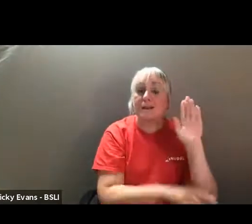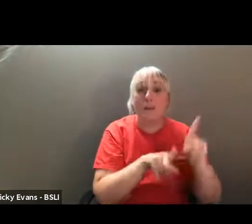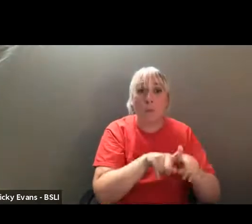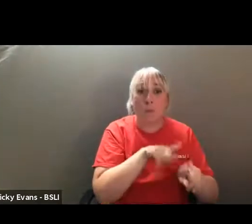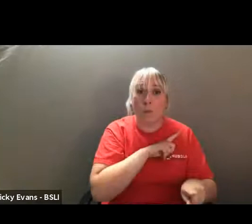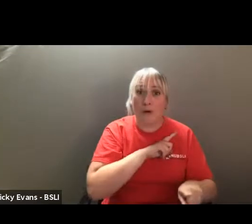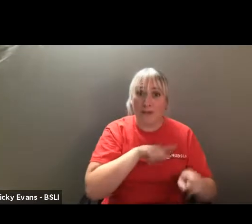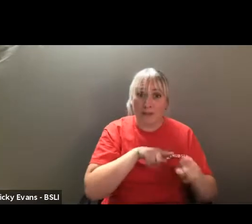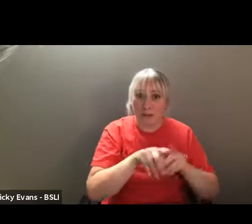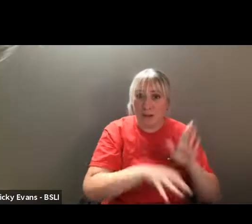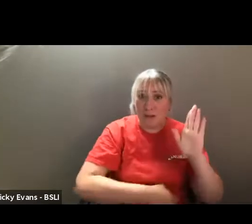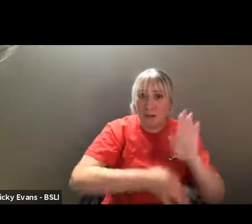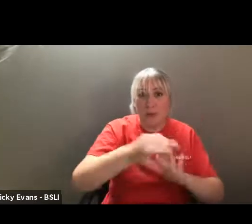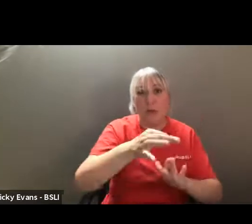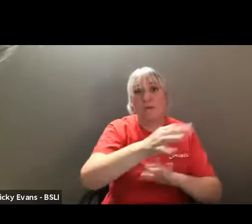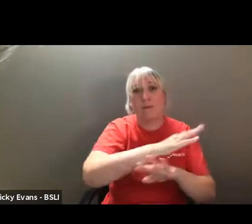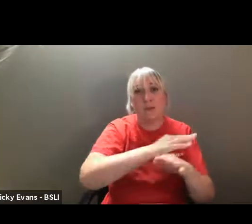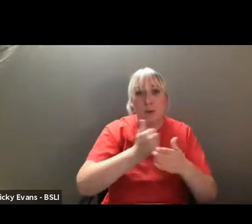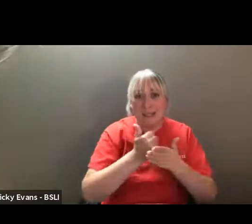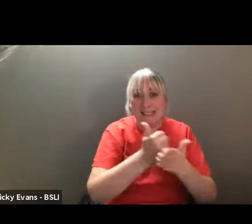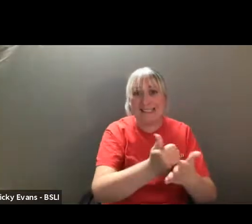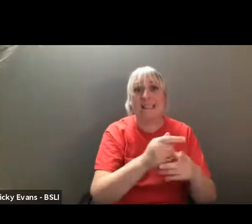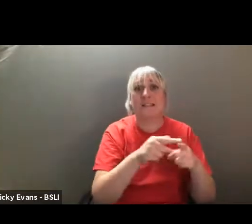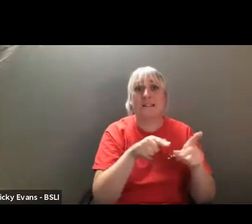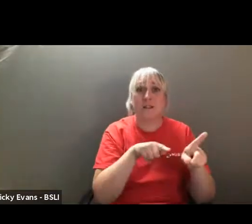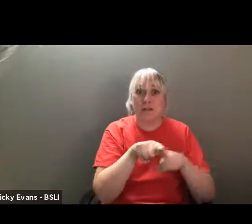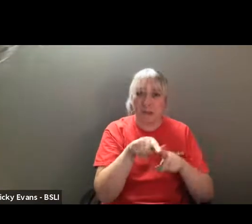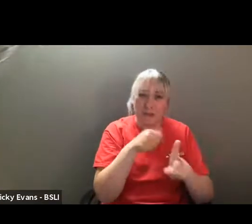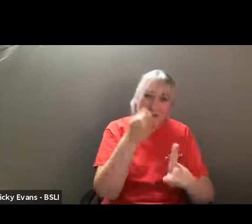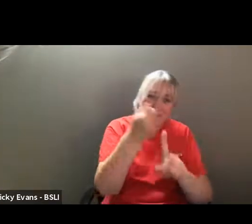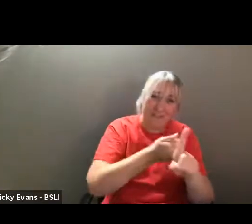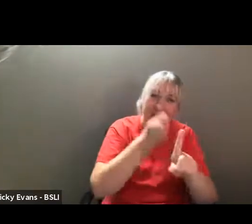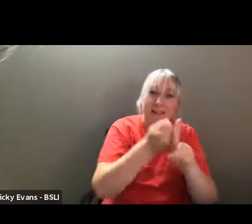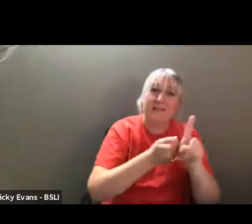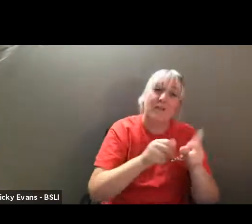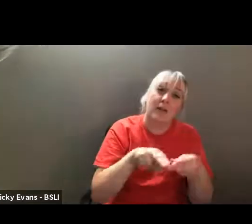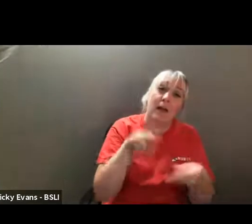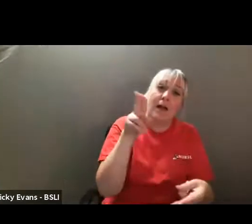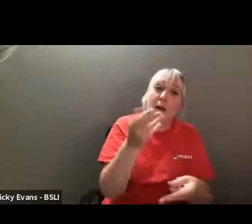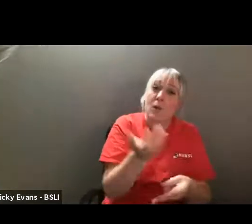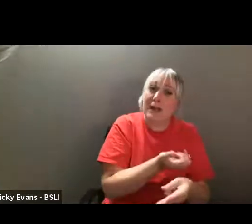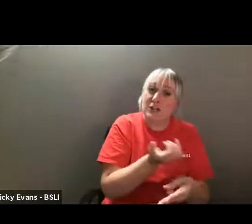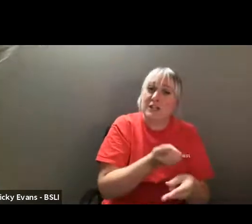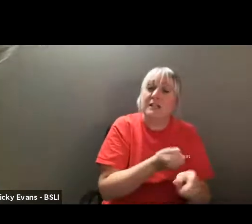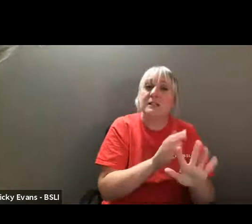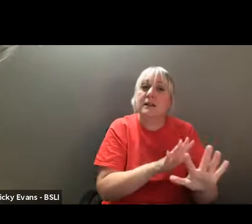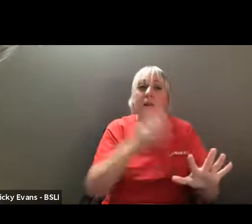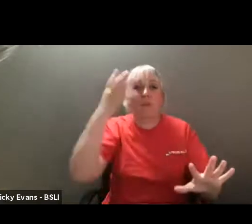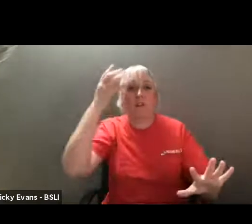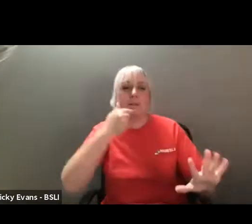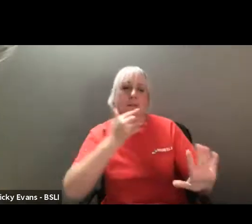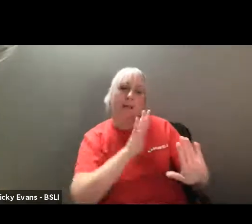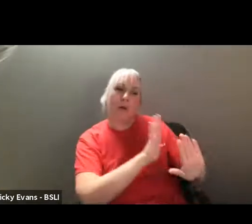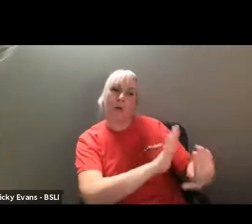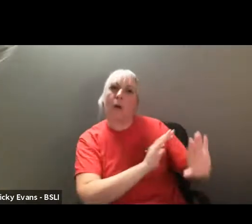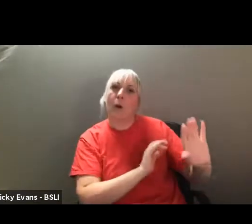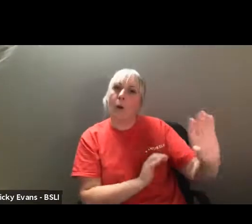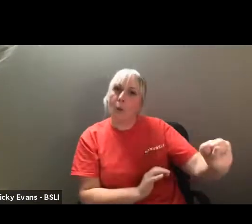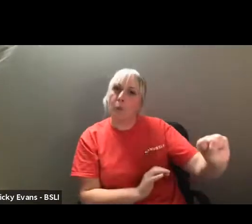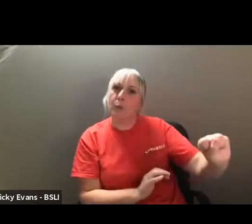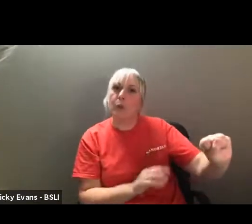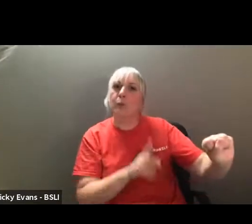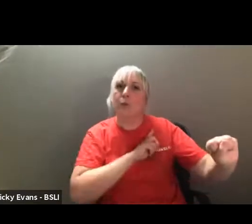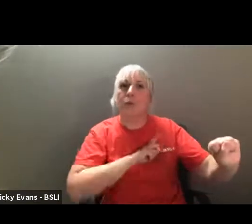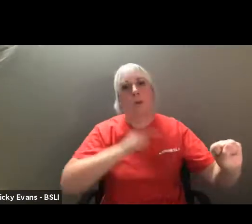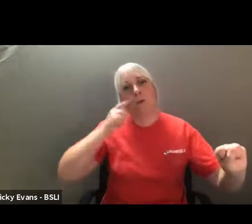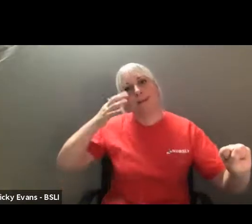social assistance and trying to fight for higher wages. And they said, let's run a program. Let's run a